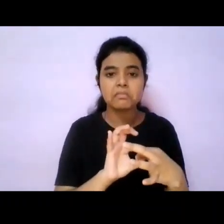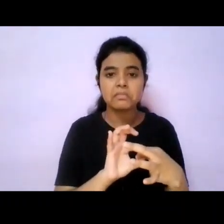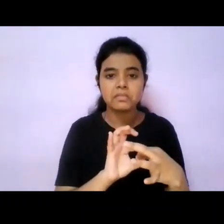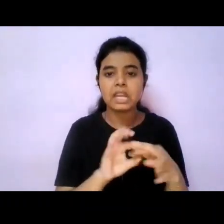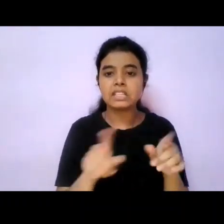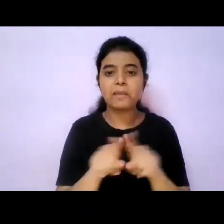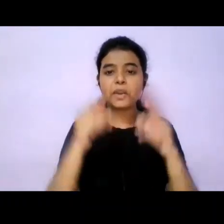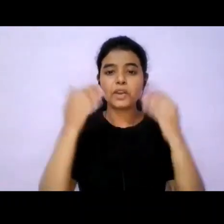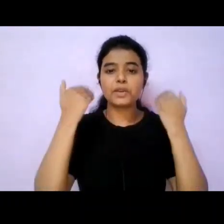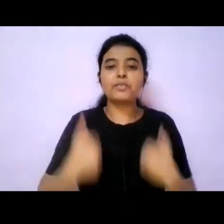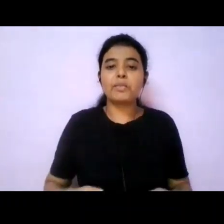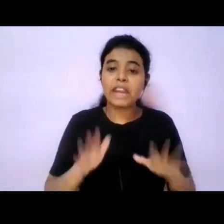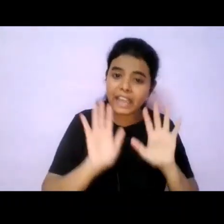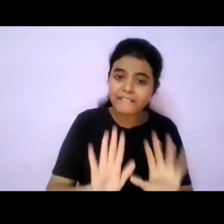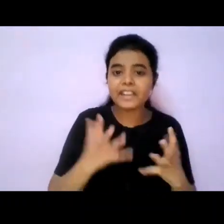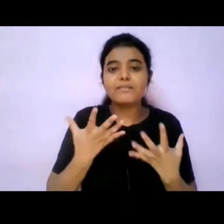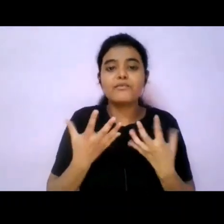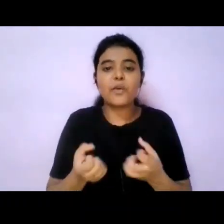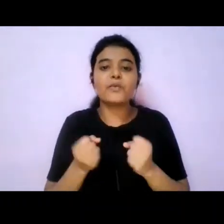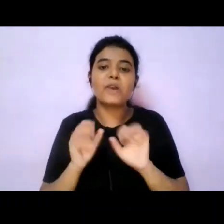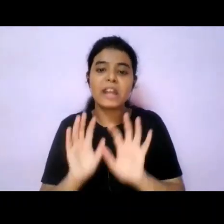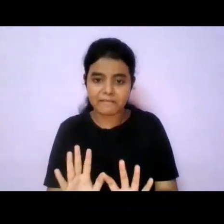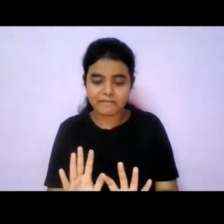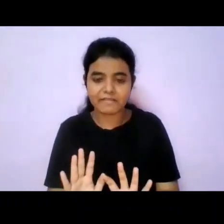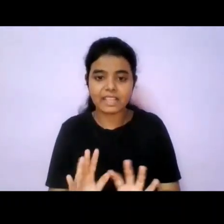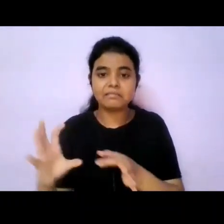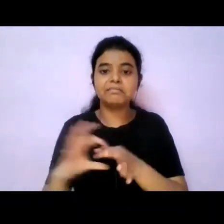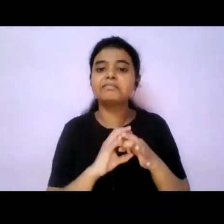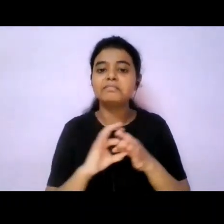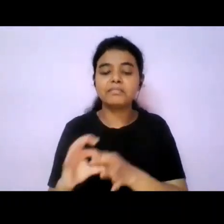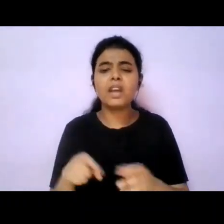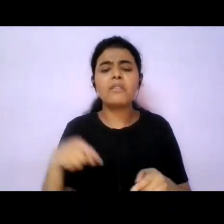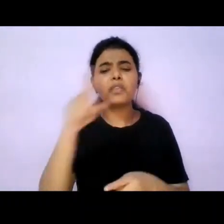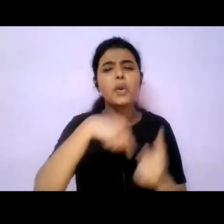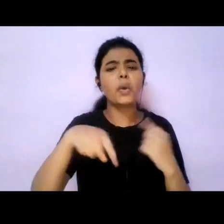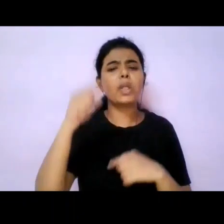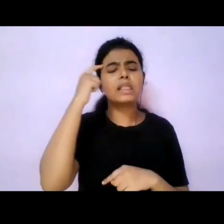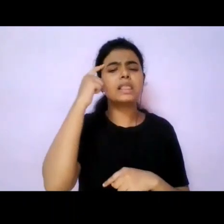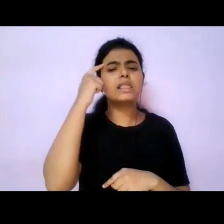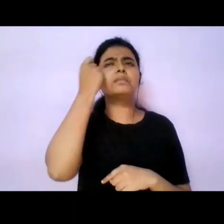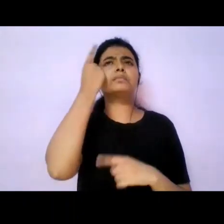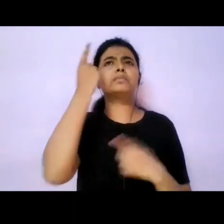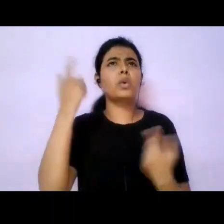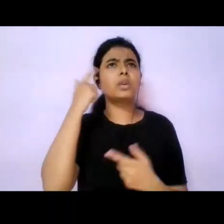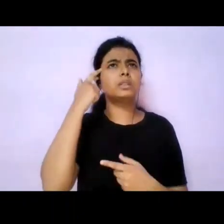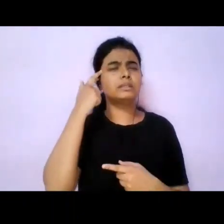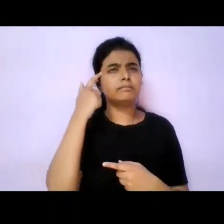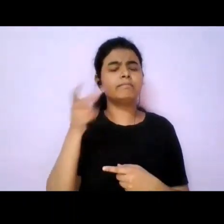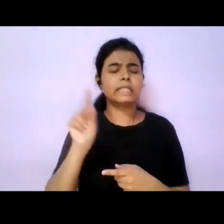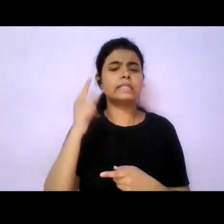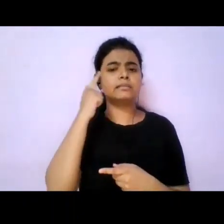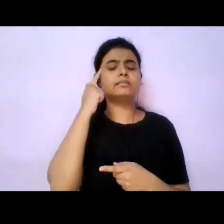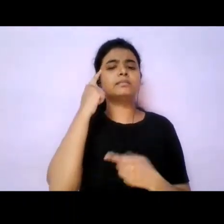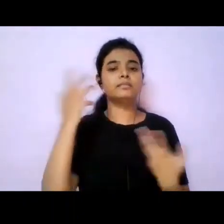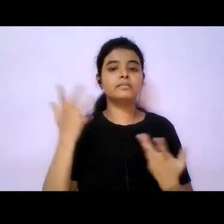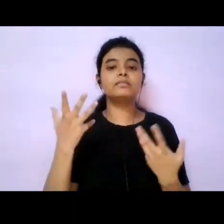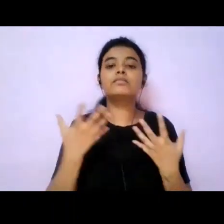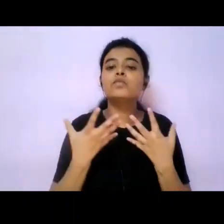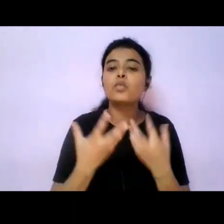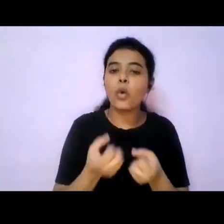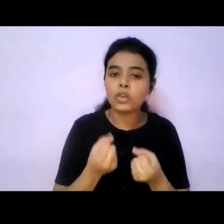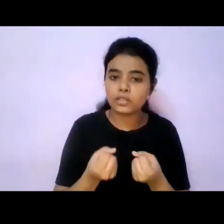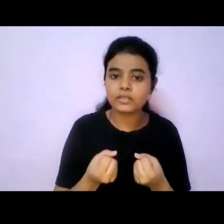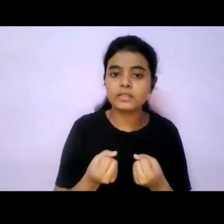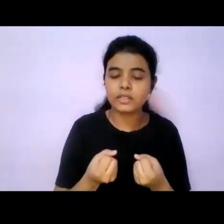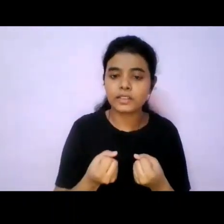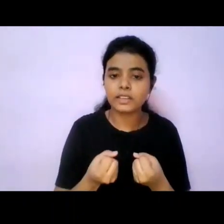human, and something that we need to think about in reconsidering desire.